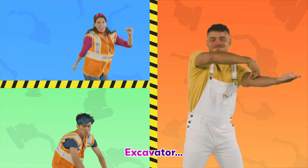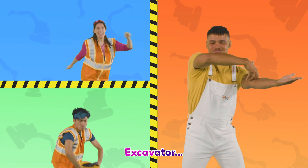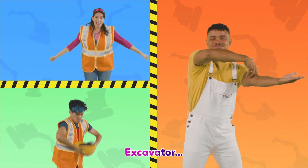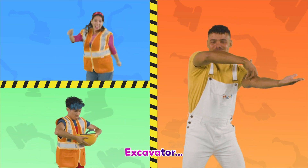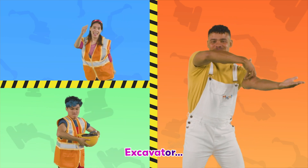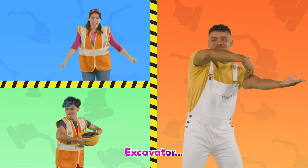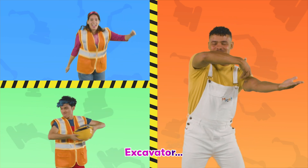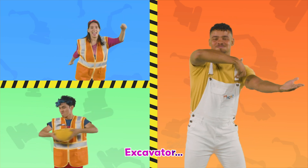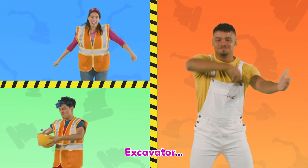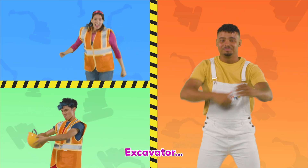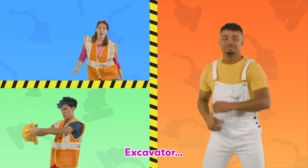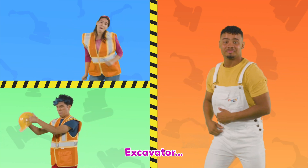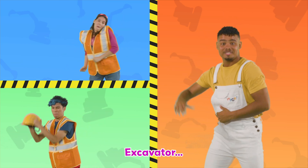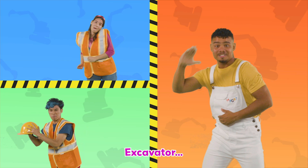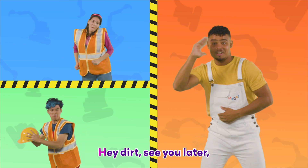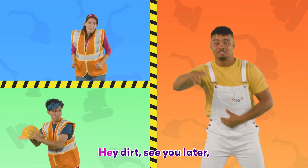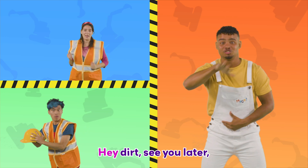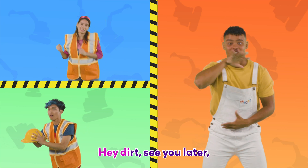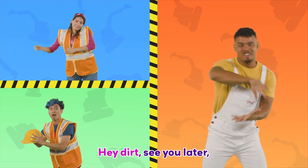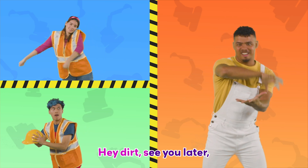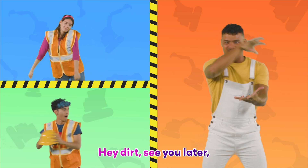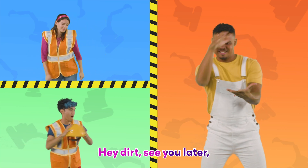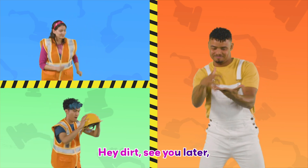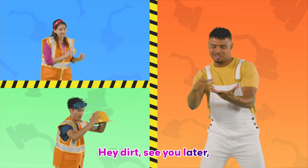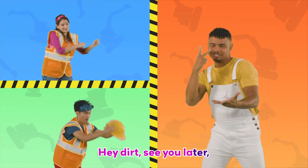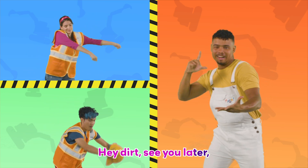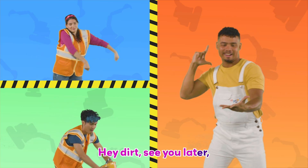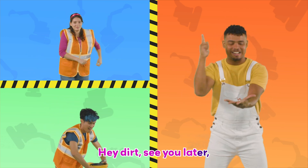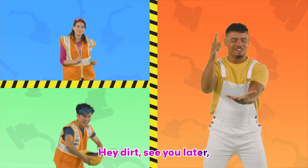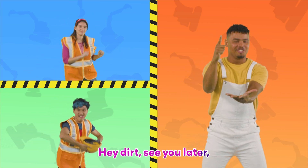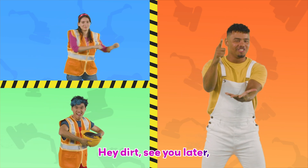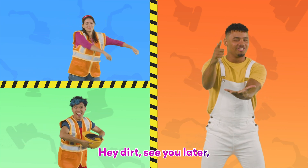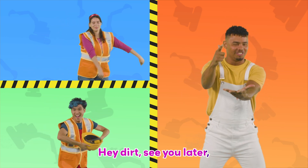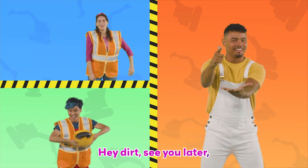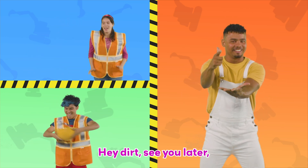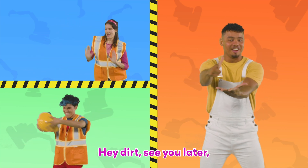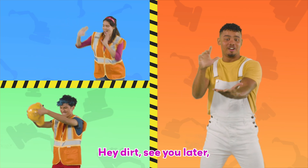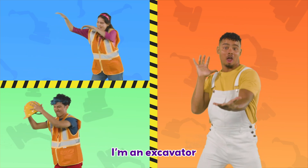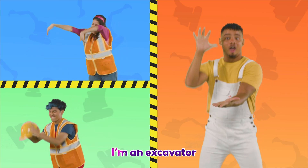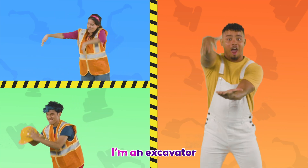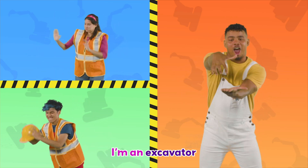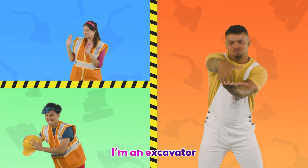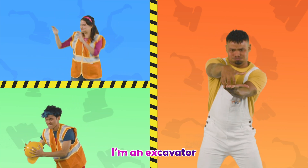Excavator. Hey dirt, see you later. I'm an